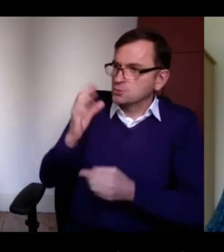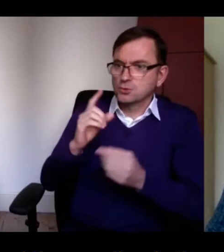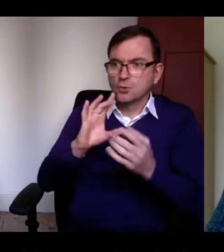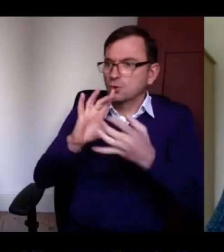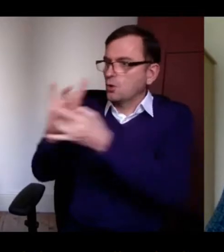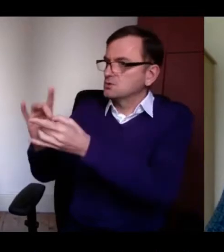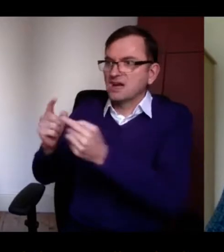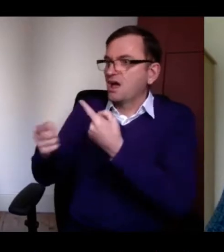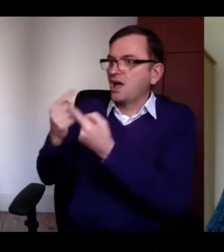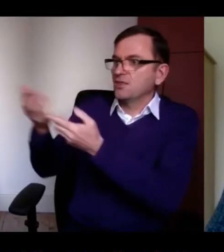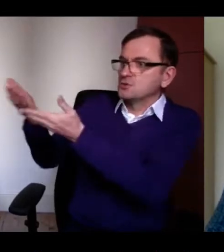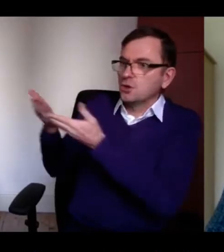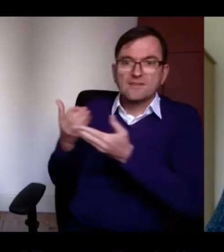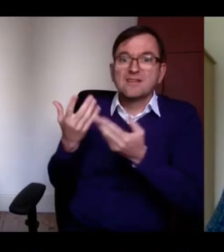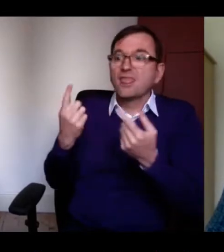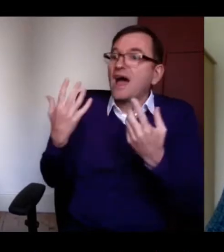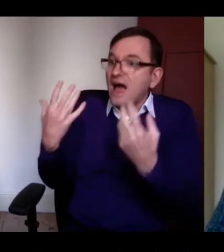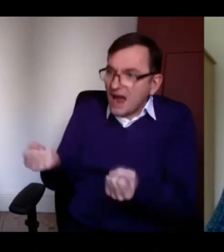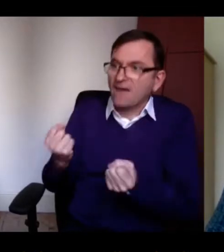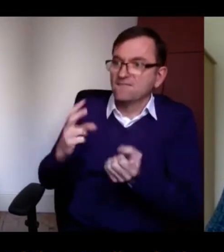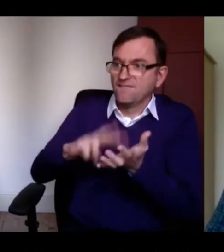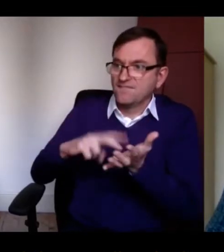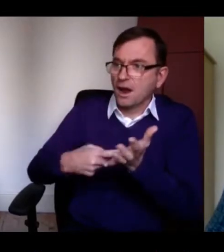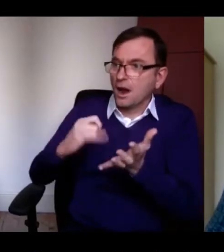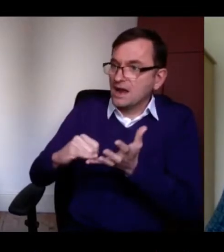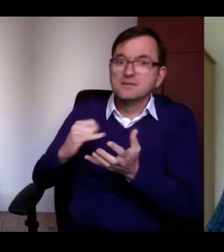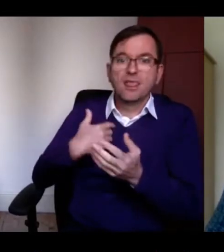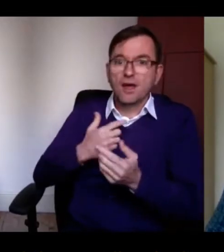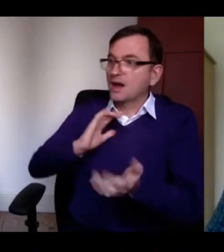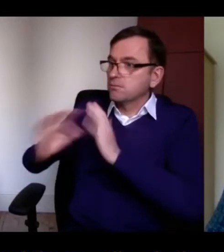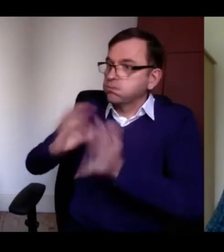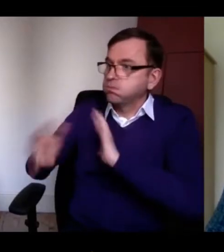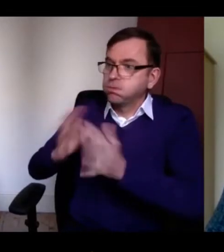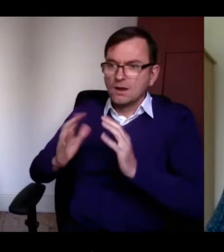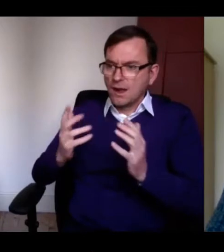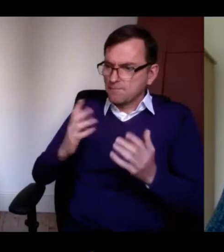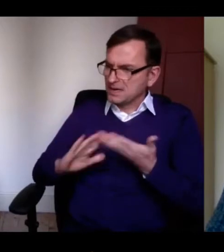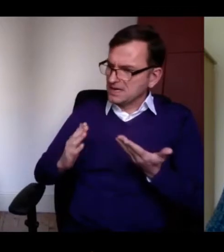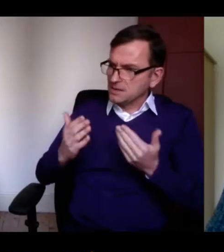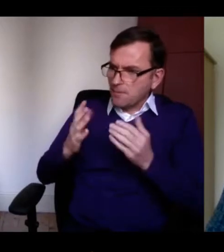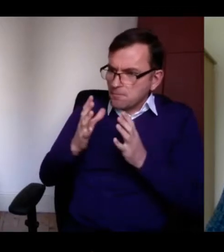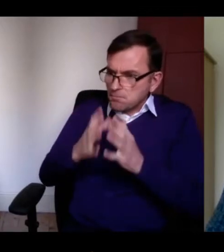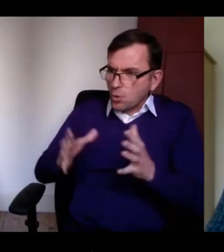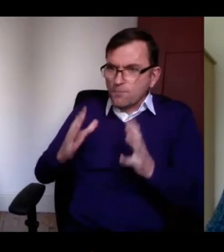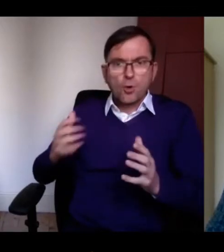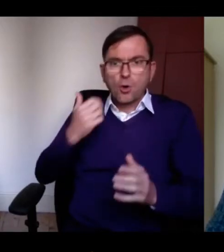and council and other services that have the VRS, I can